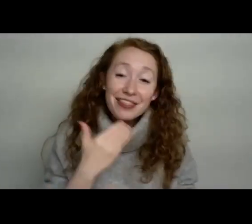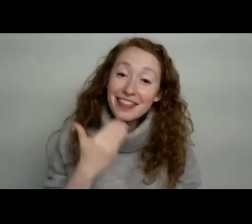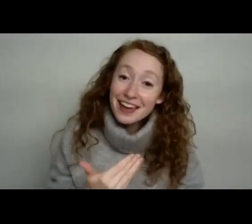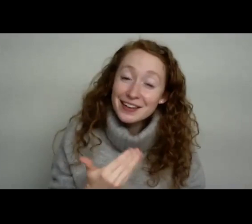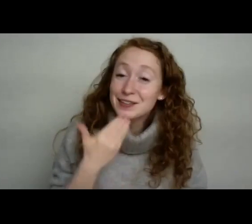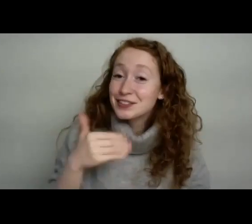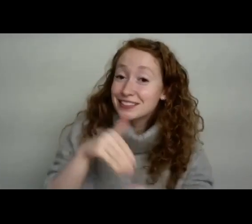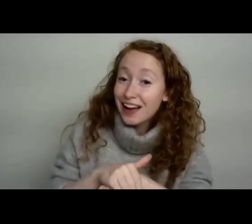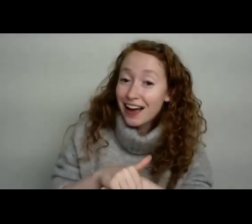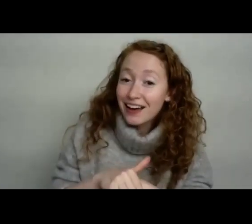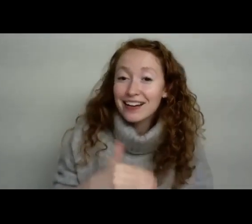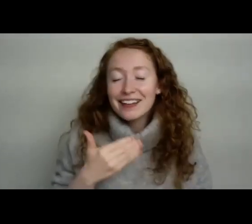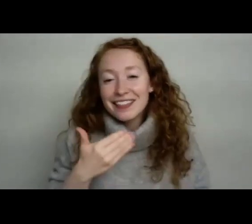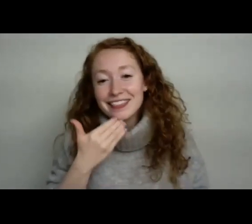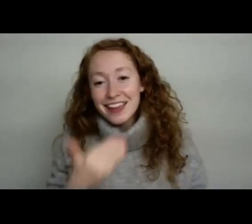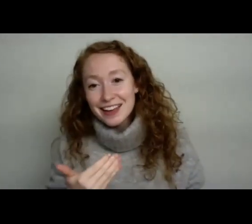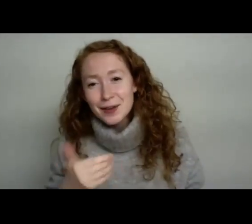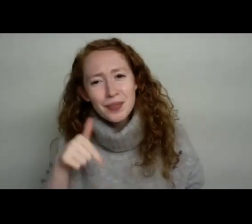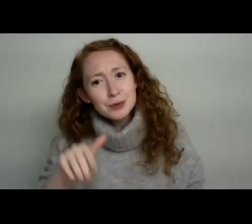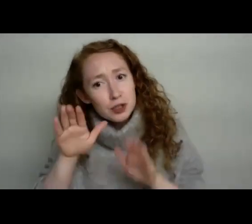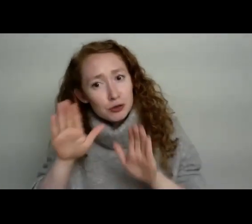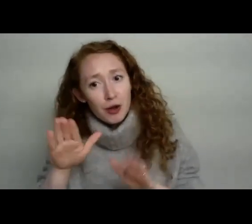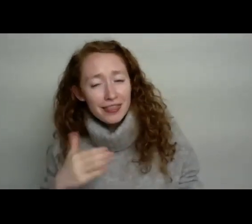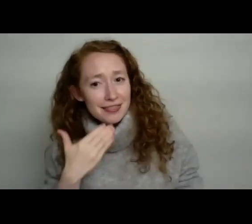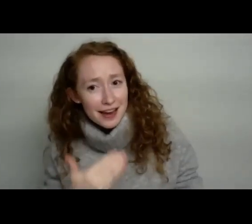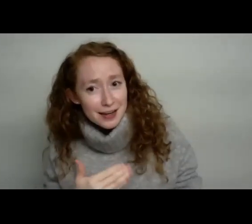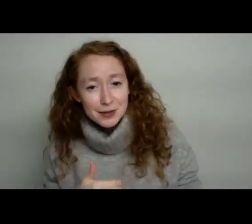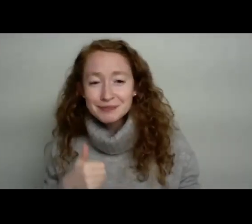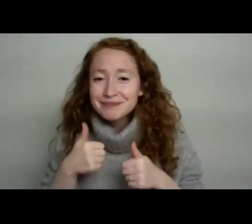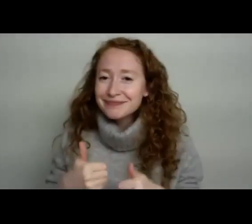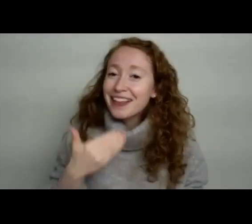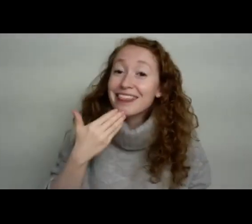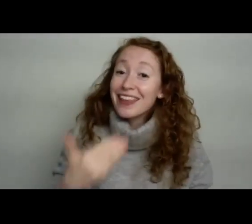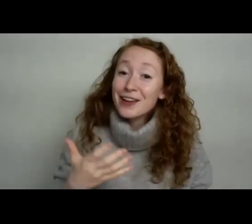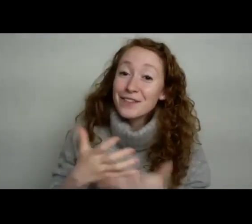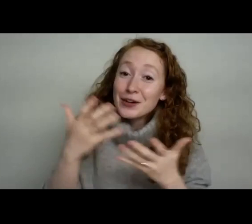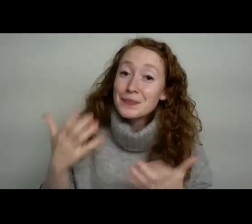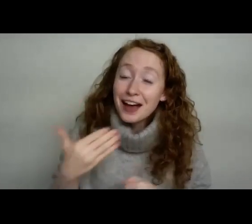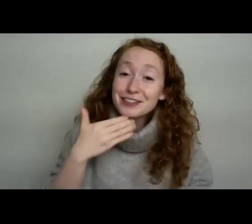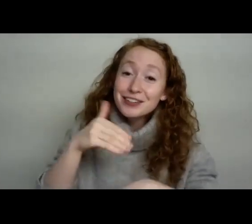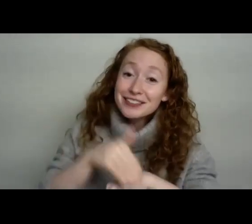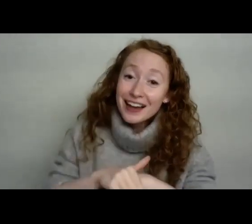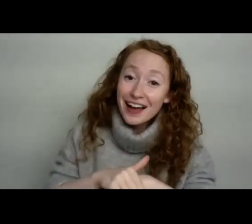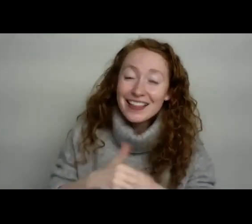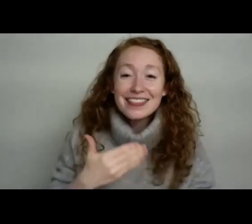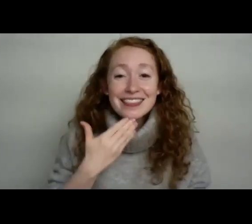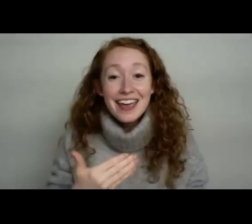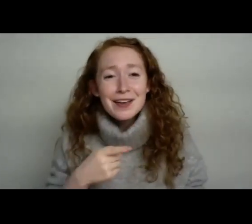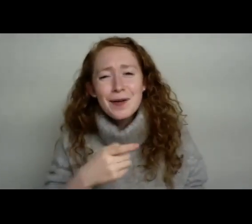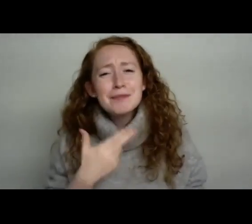Good night. This was great. Thank you. Thank you very much. Good night. I love your